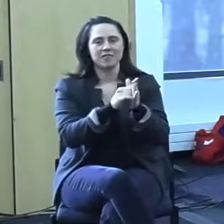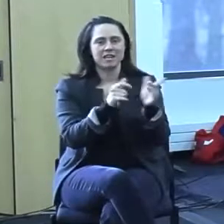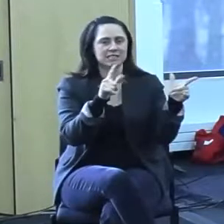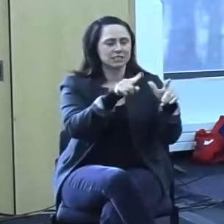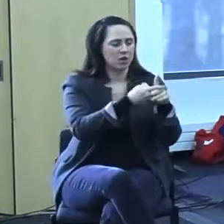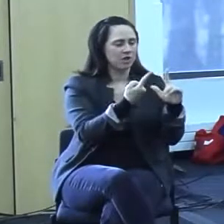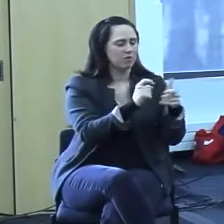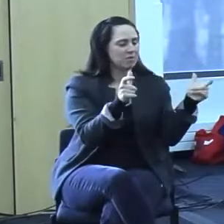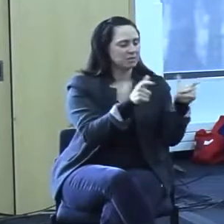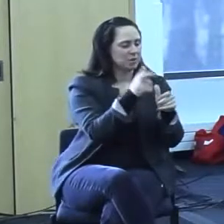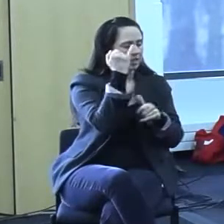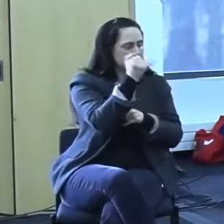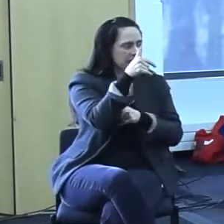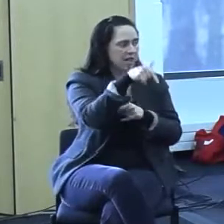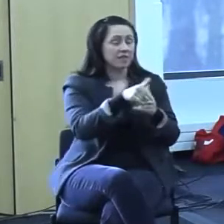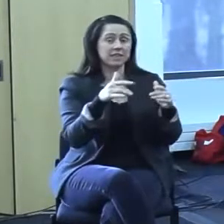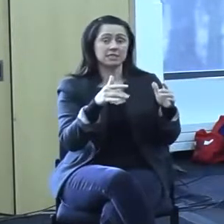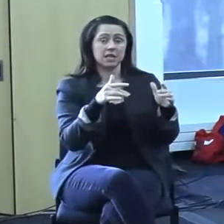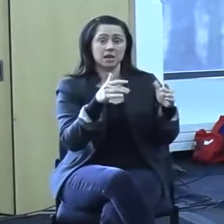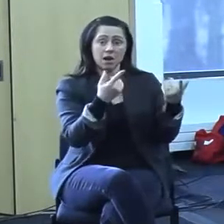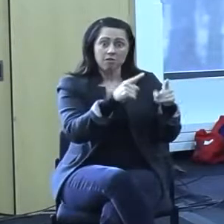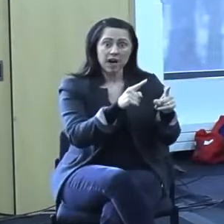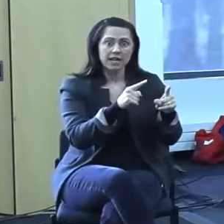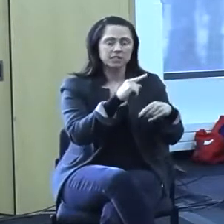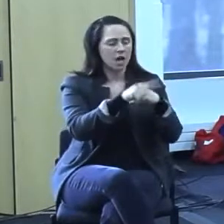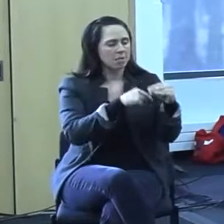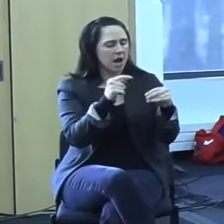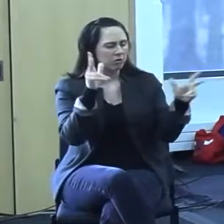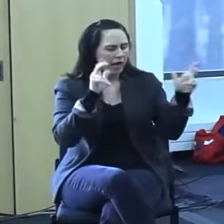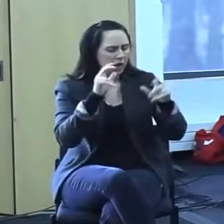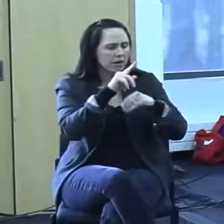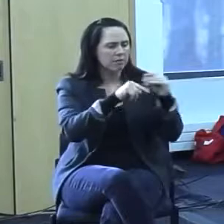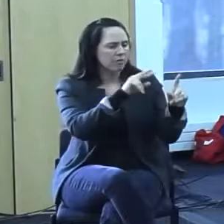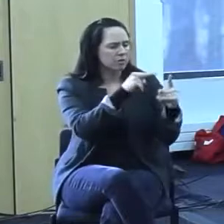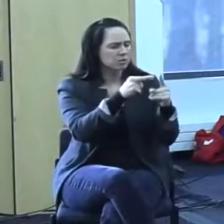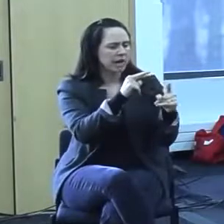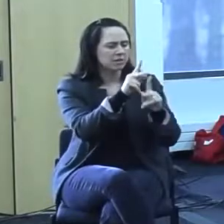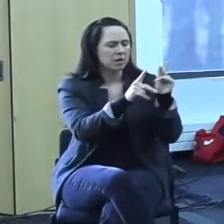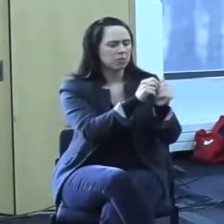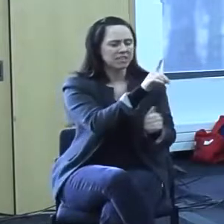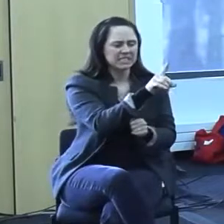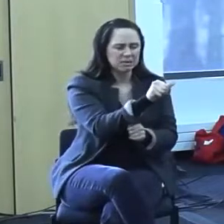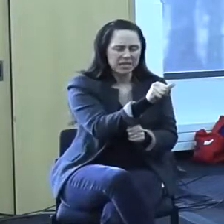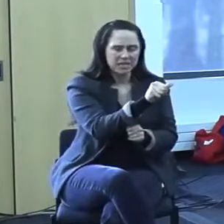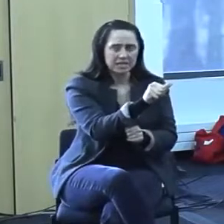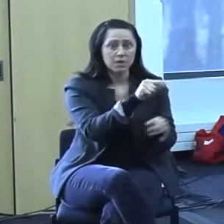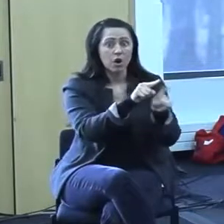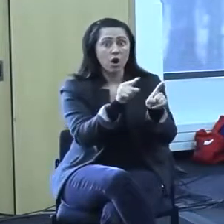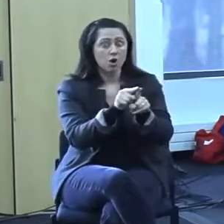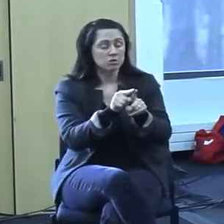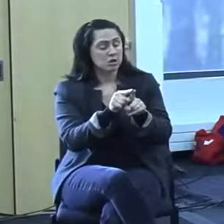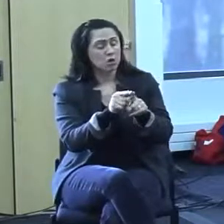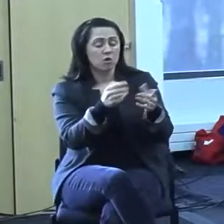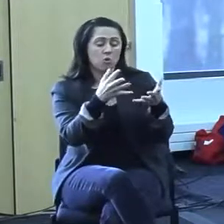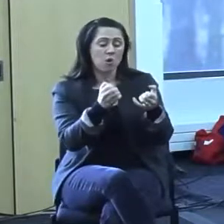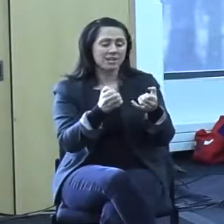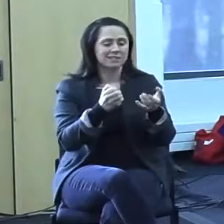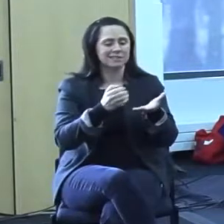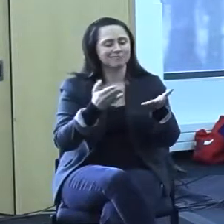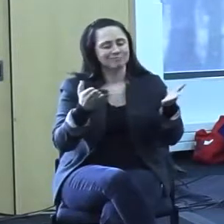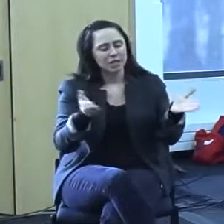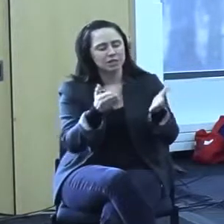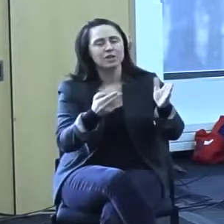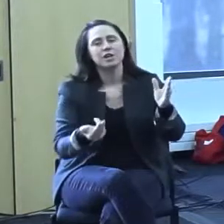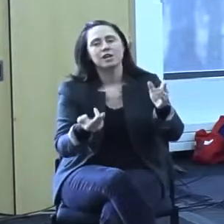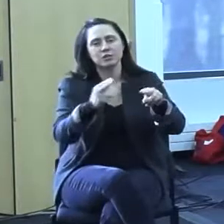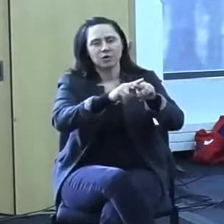idea. This event is all about hearing from the perspective of individuals with disabilities. It is meant to raise awareness of how design and architecture